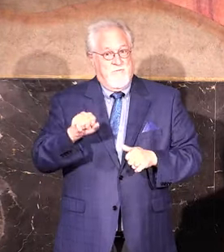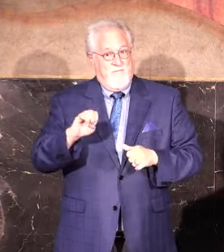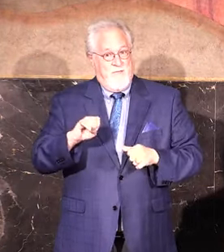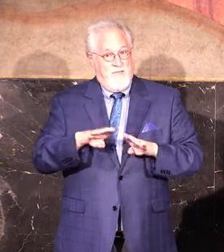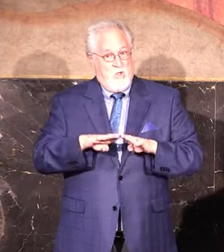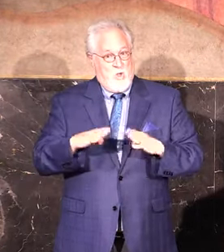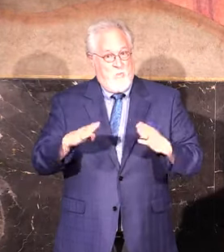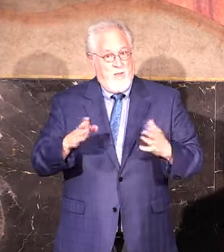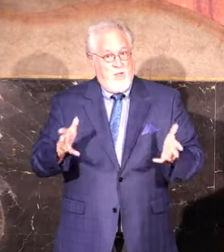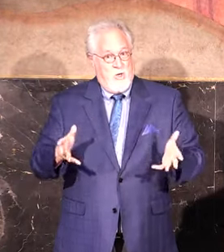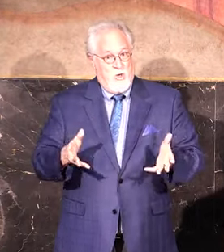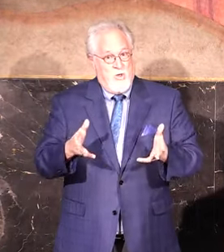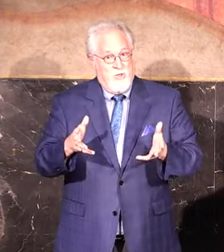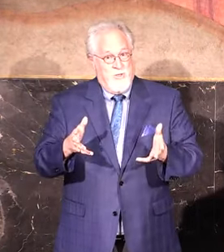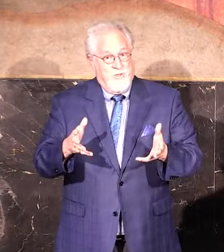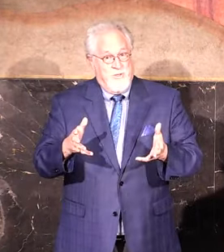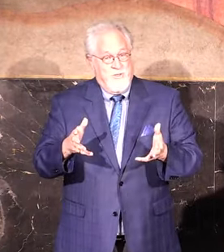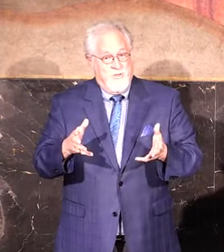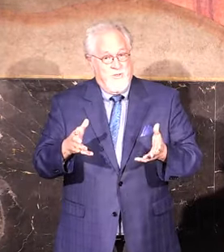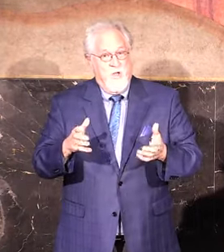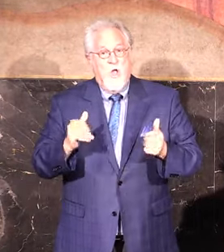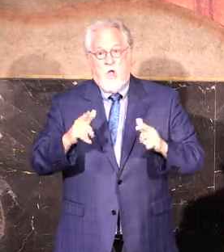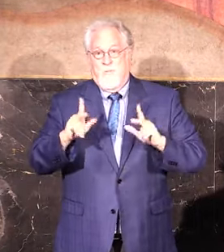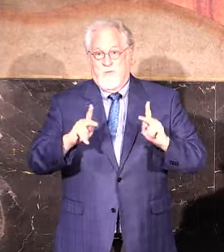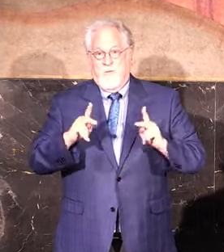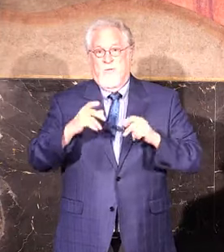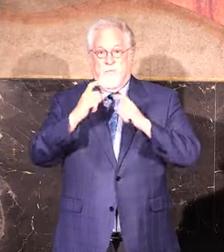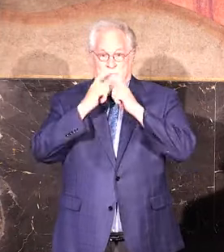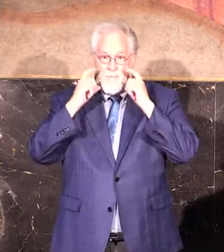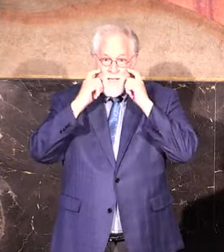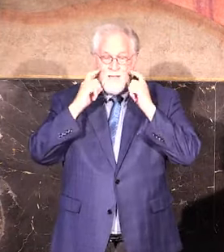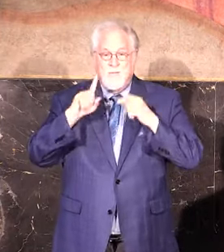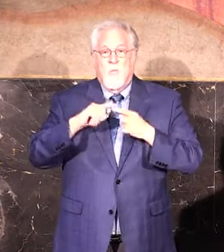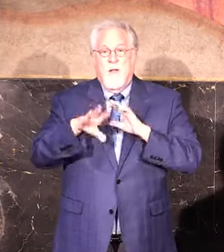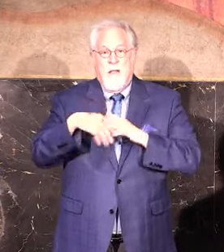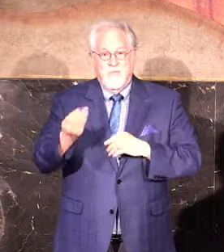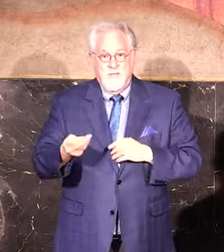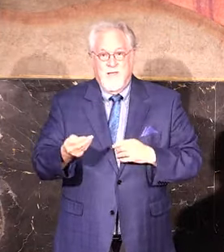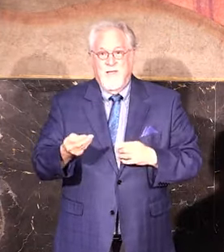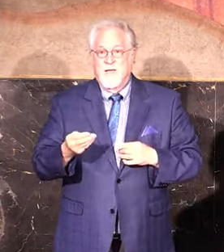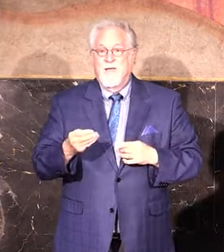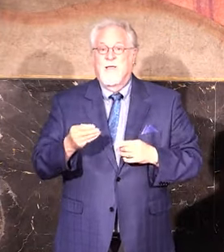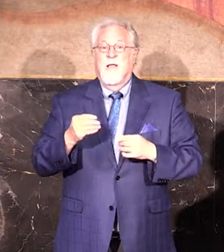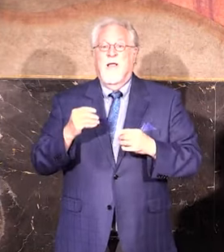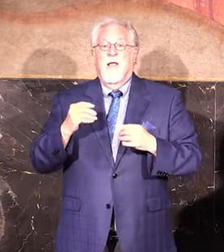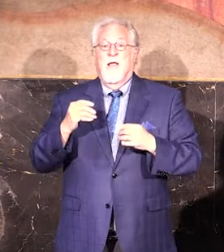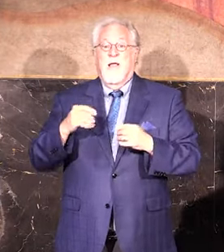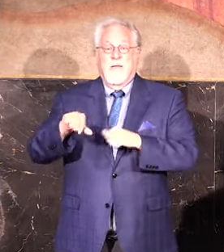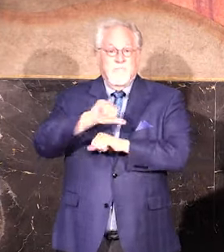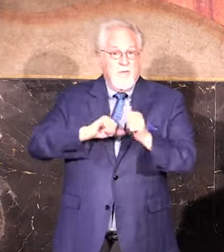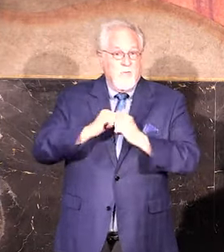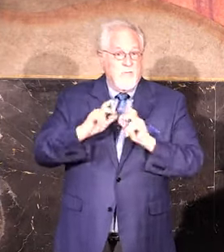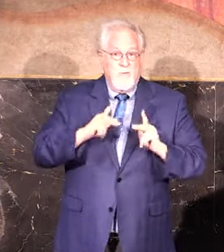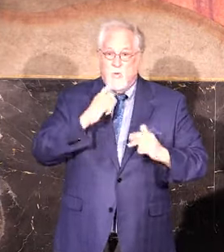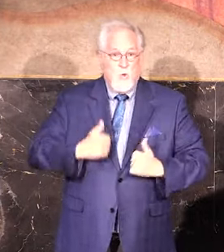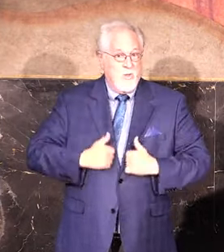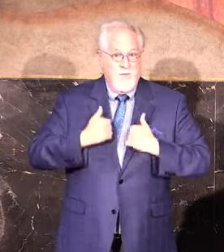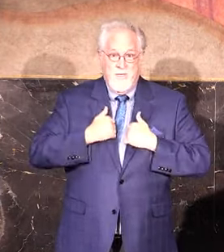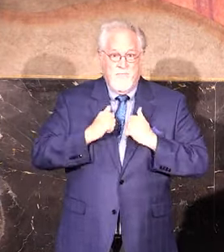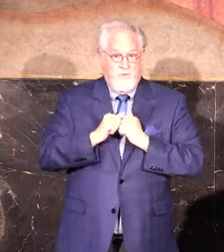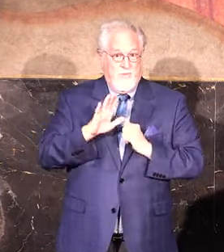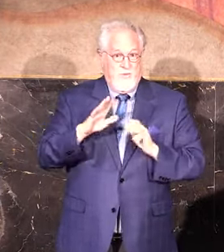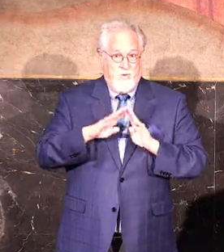We're encouraging all individuals to wear a mask when they're outside of their home and engaging with people who don't live in the